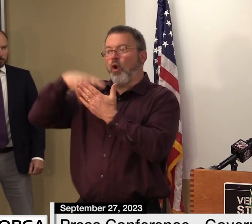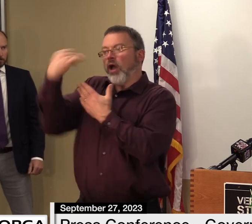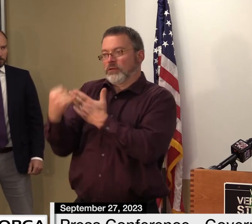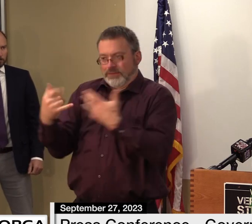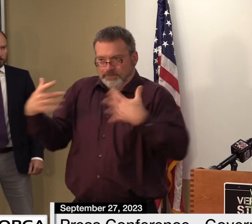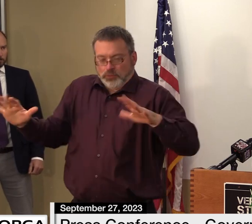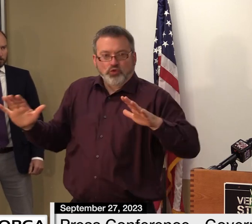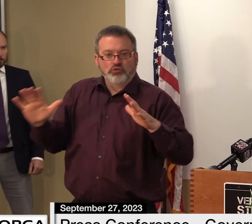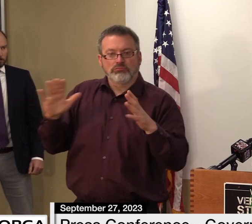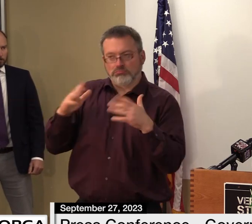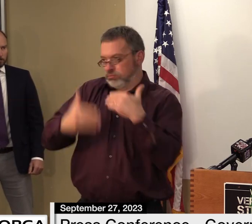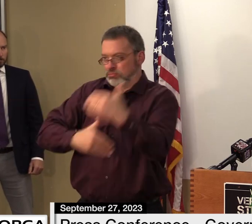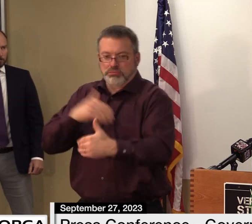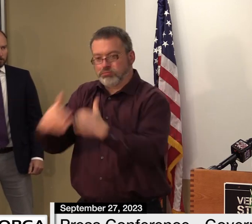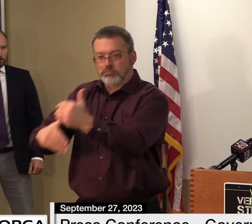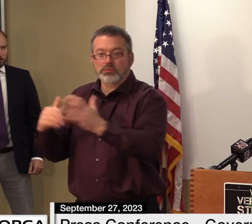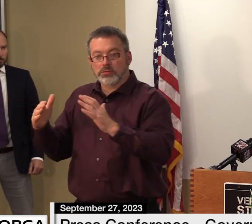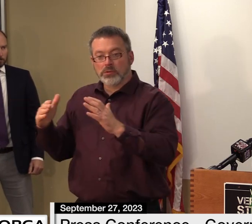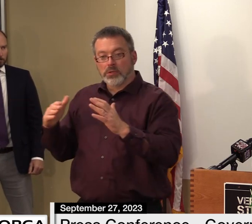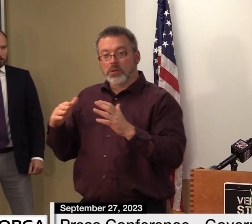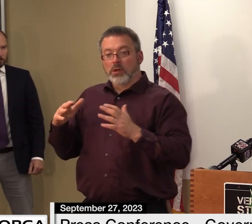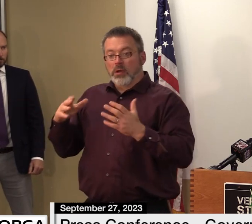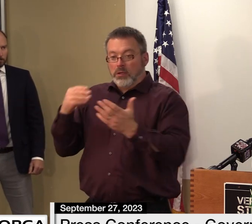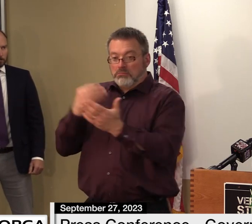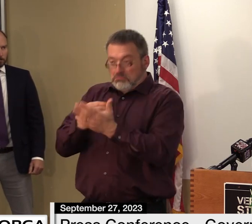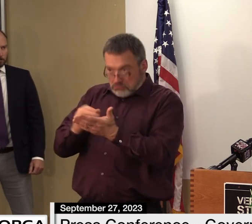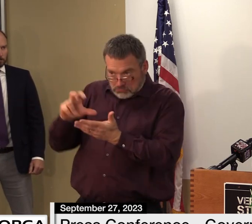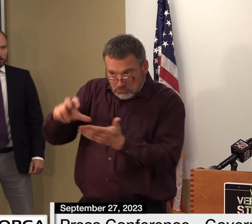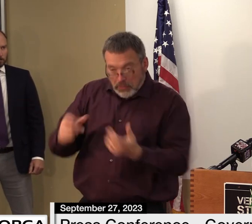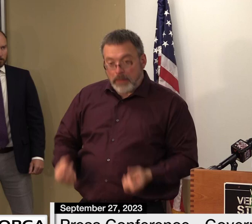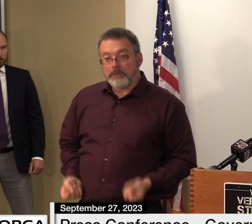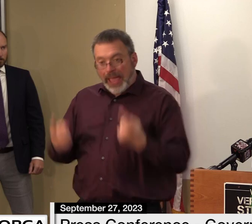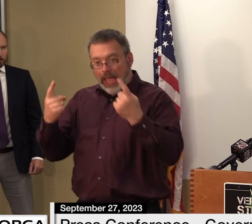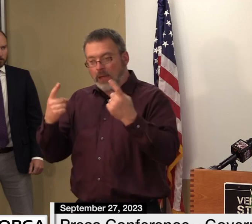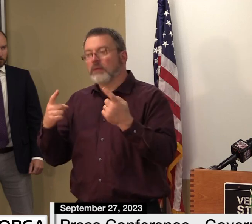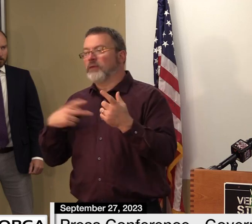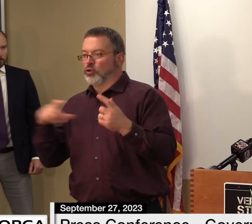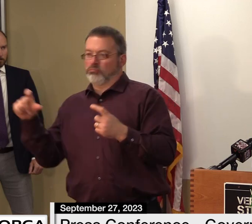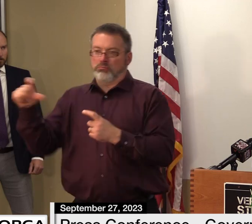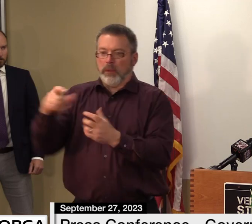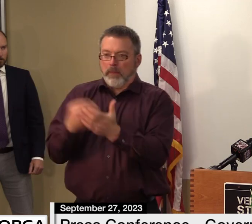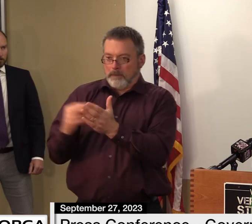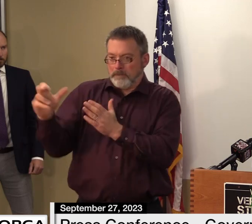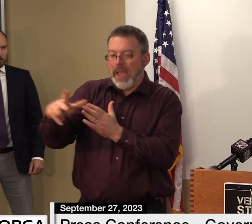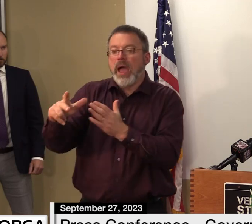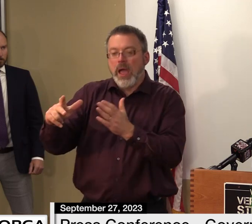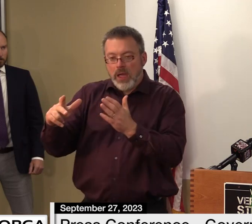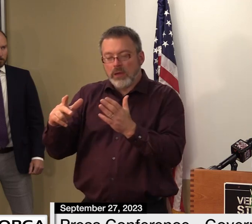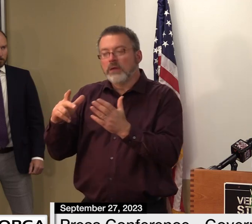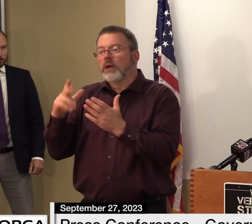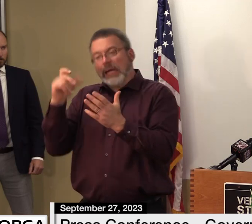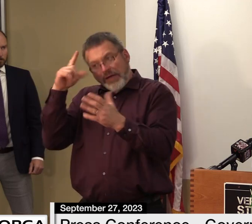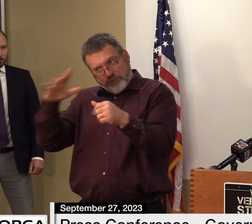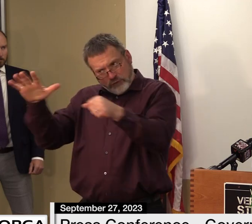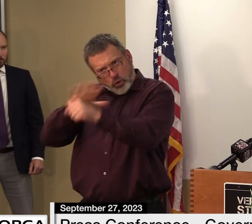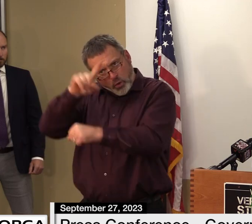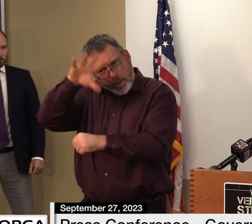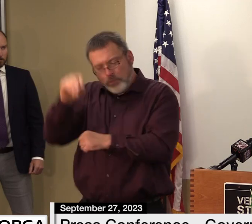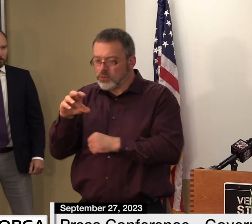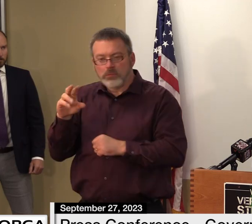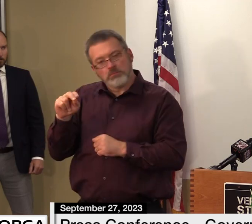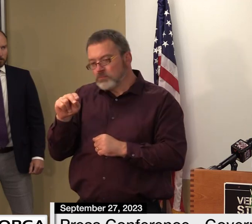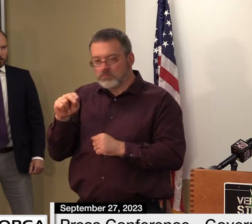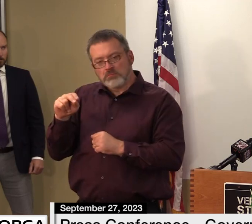upon providing funding back for funds they already expended that are eligible for reimbursement or projects that need to be completed.